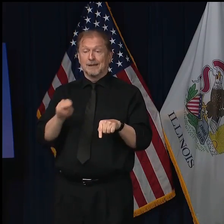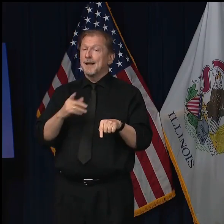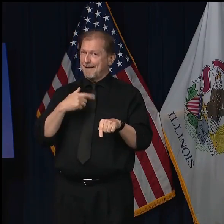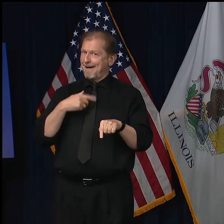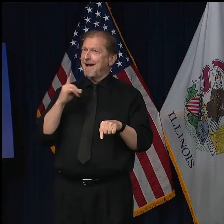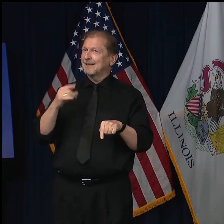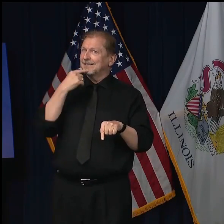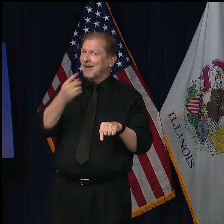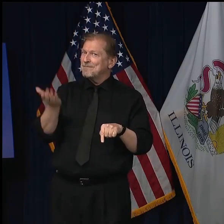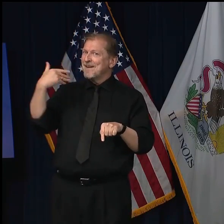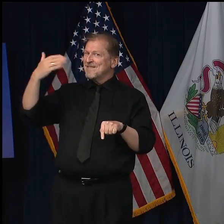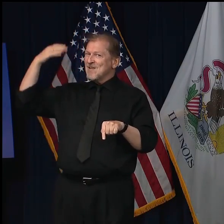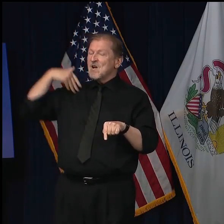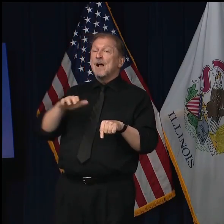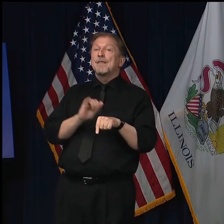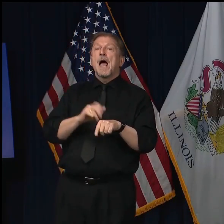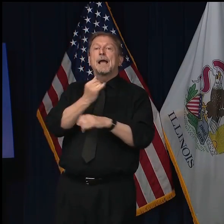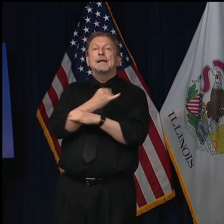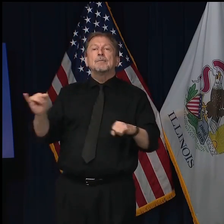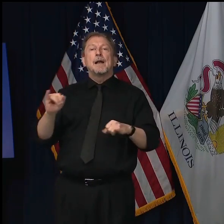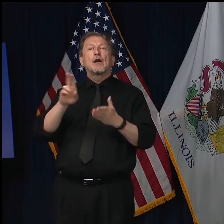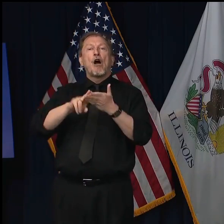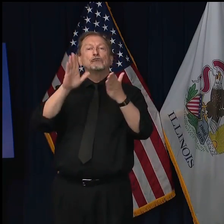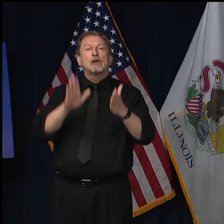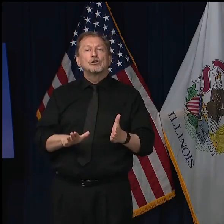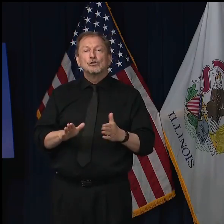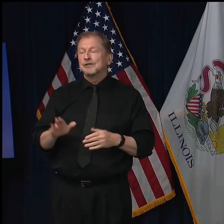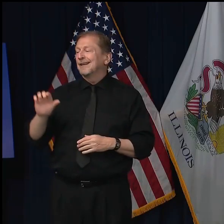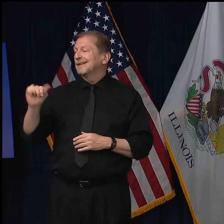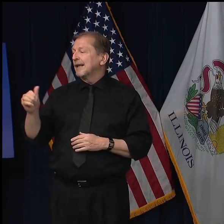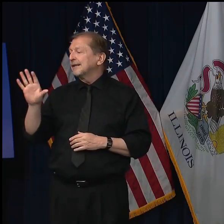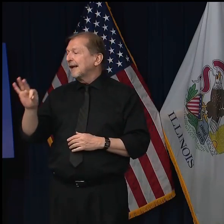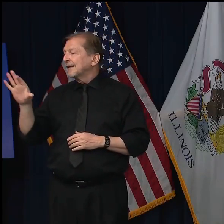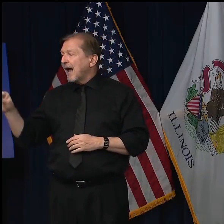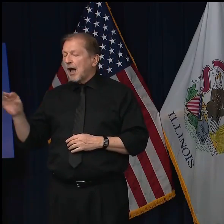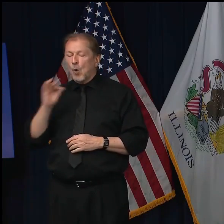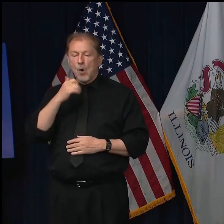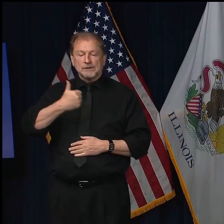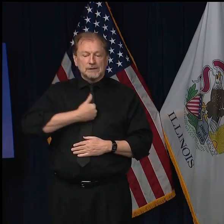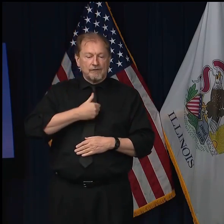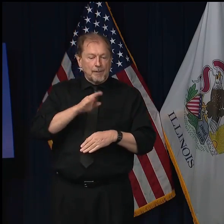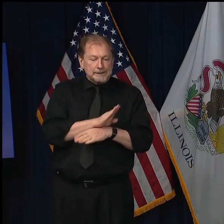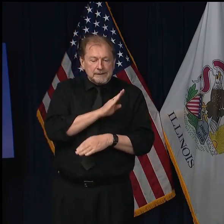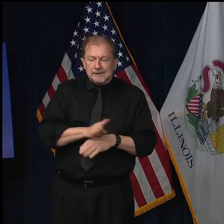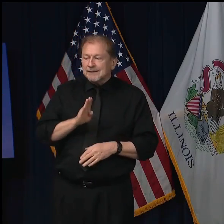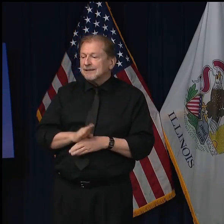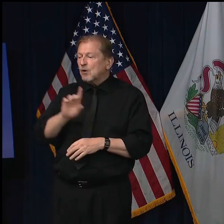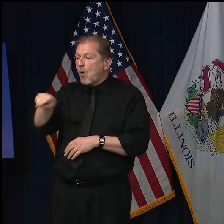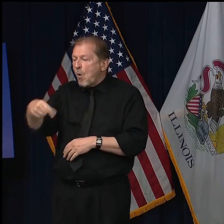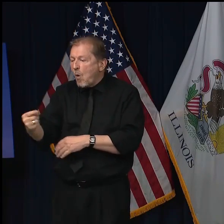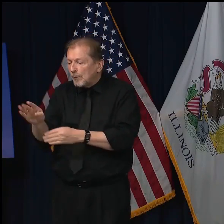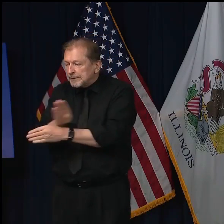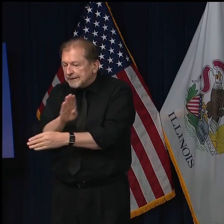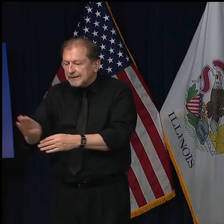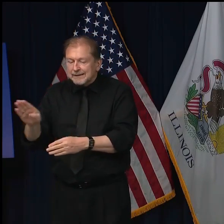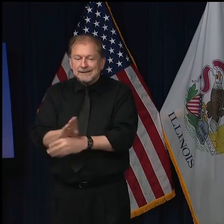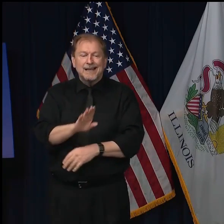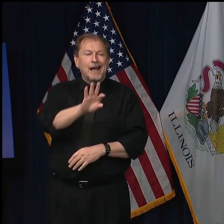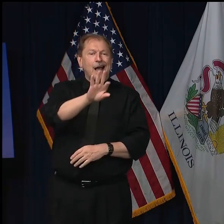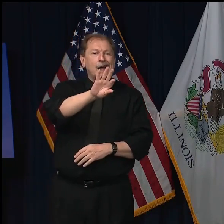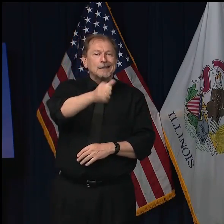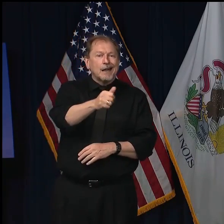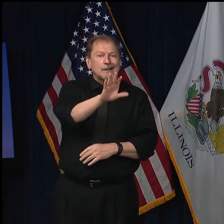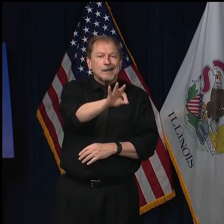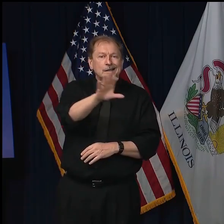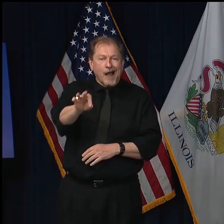processing claims for 1099 workers, including independent contractors and sole proprietors, self-employed